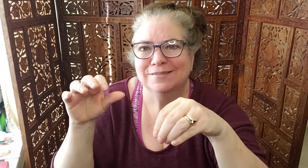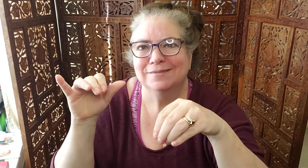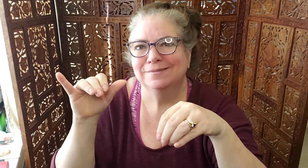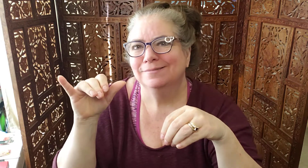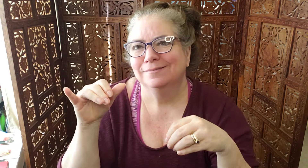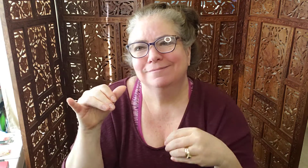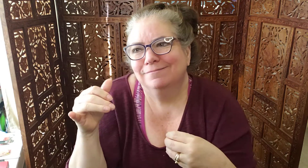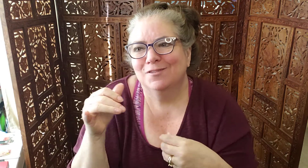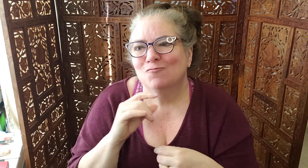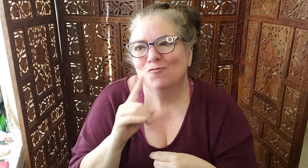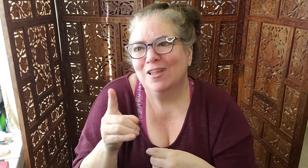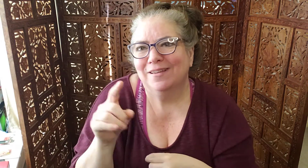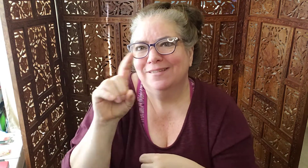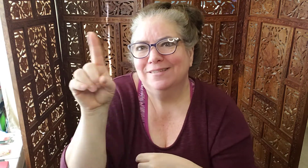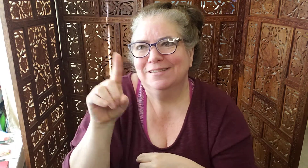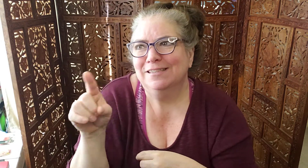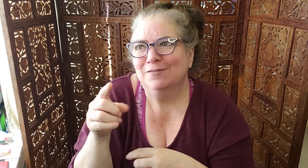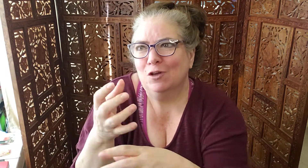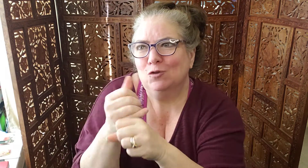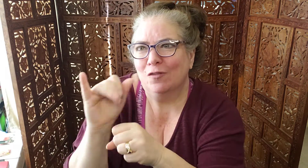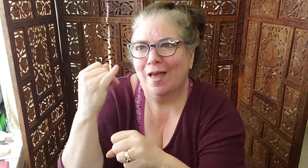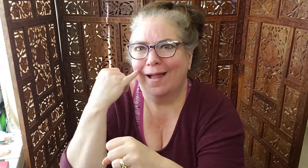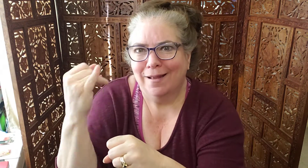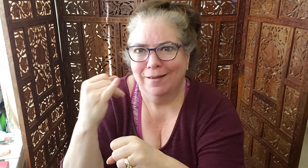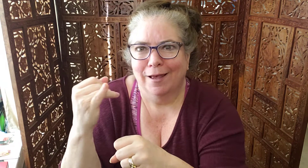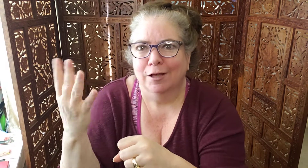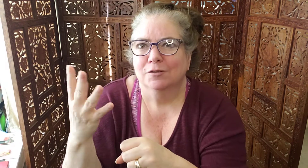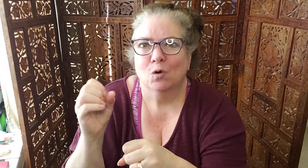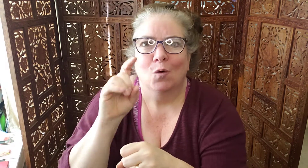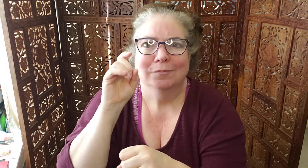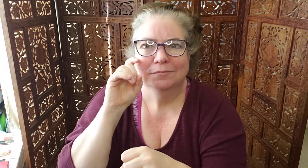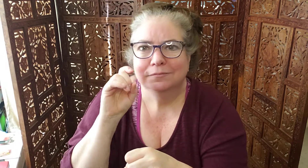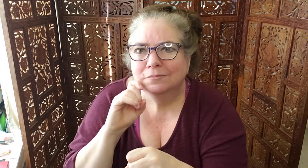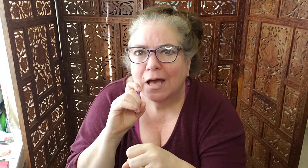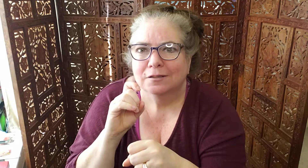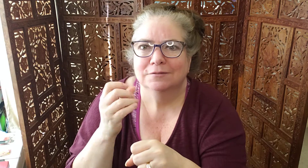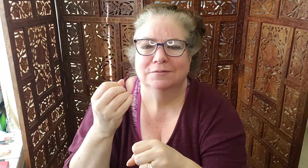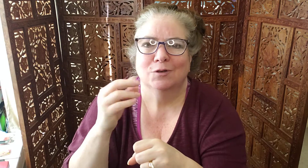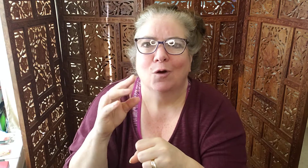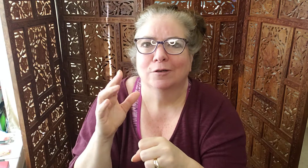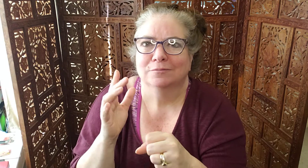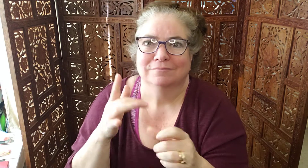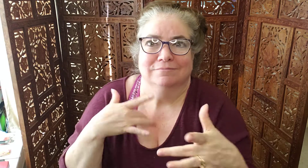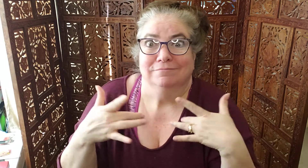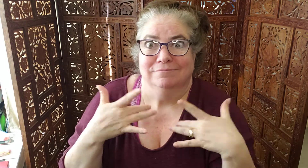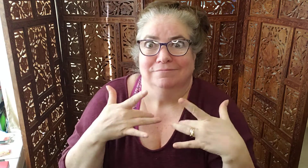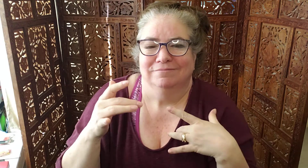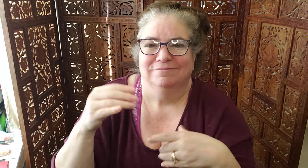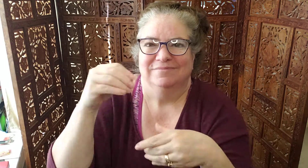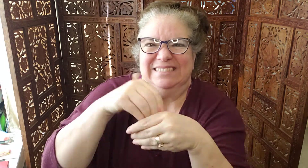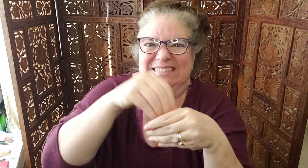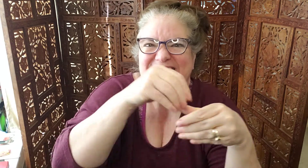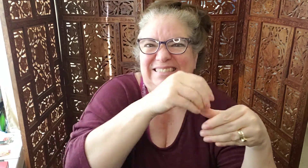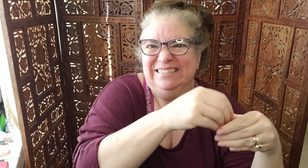everything he did. In 1907, Florenz Ziegfeld found the formula that would make him Broadway's greatest